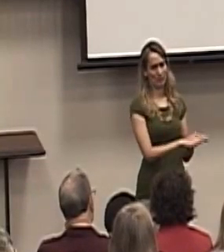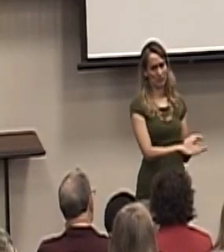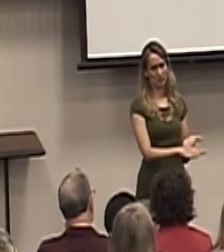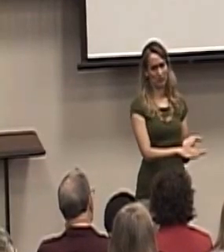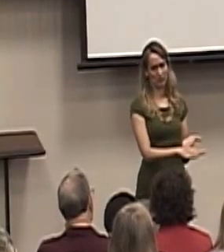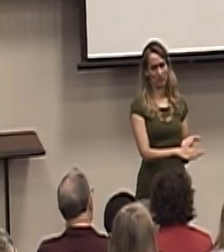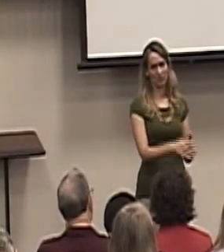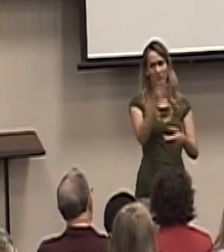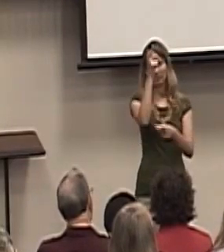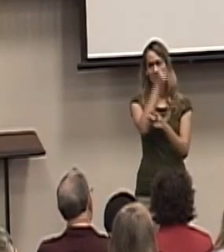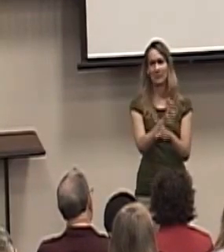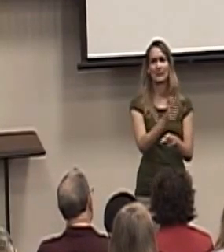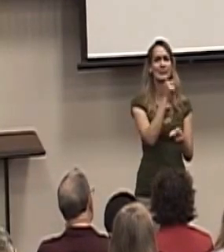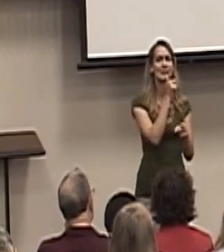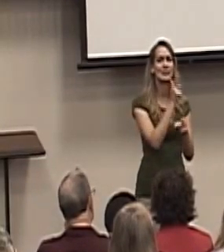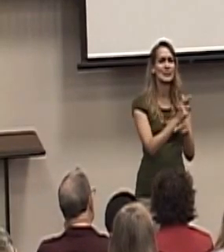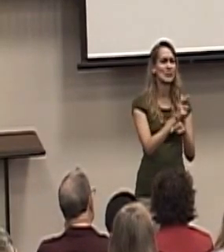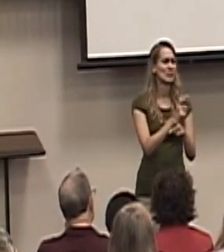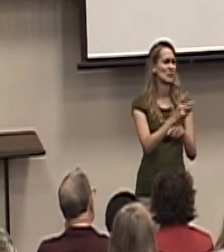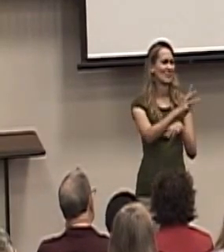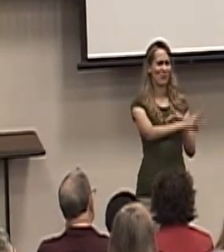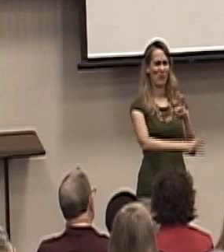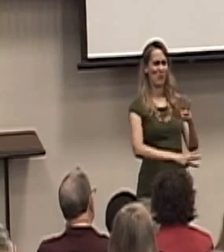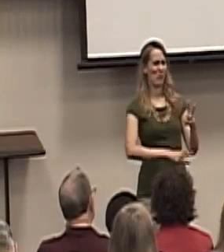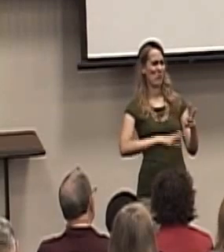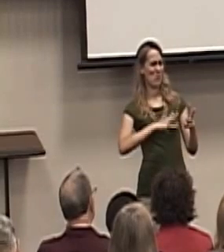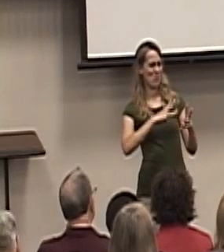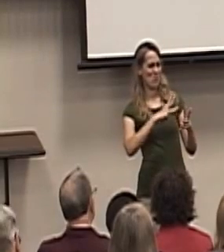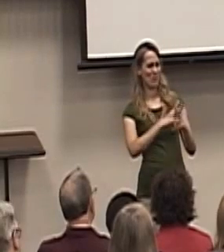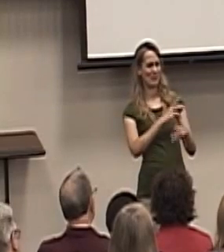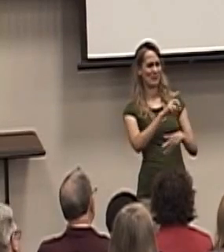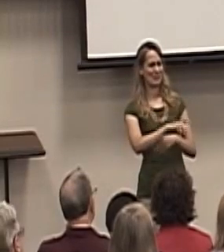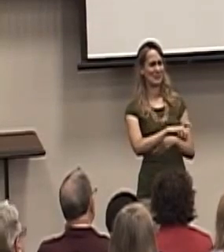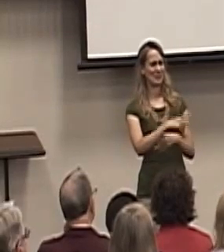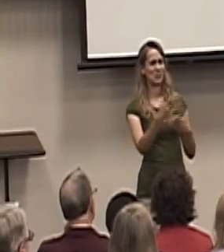Brothers and sisters, what the world needs